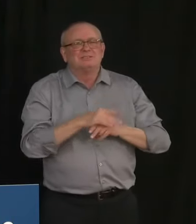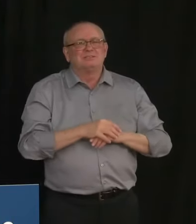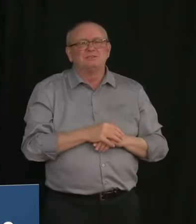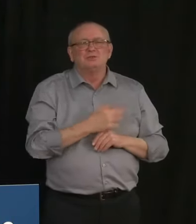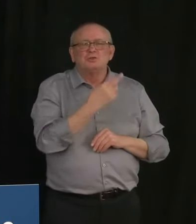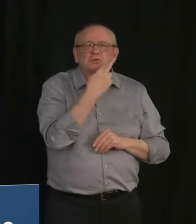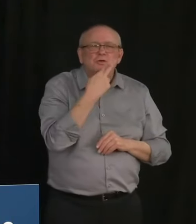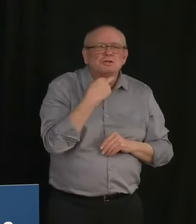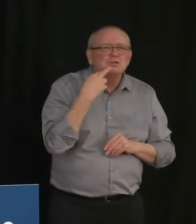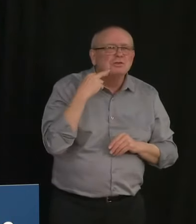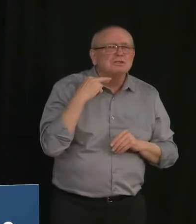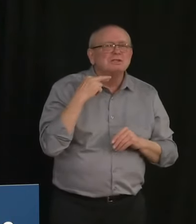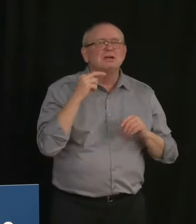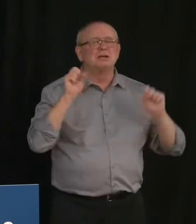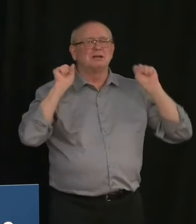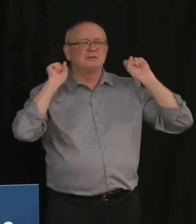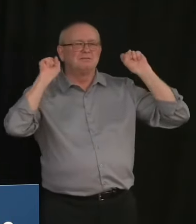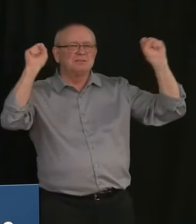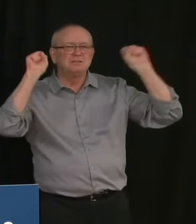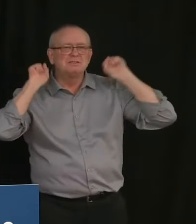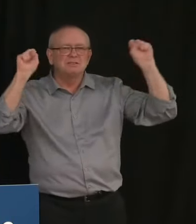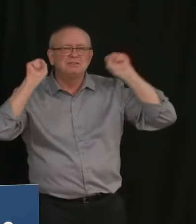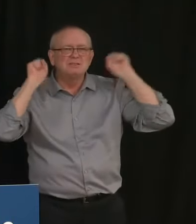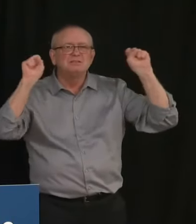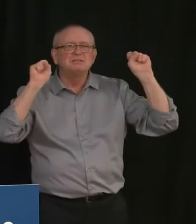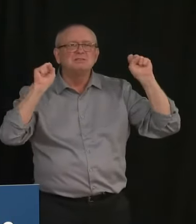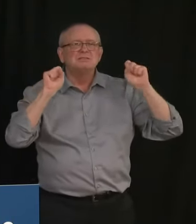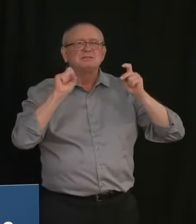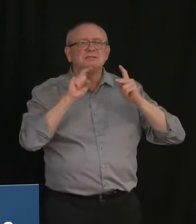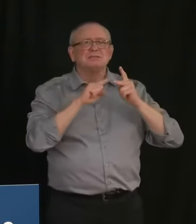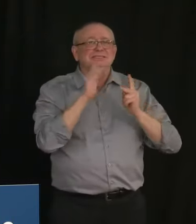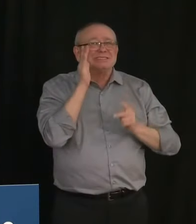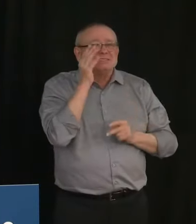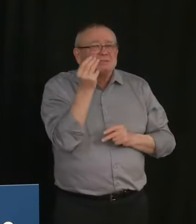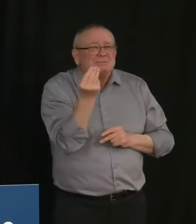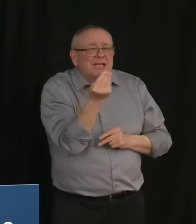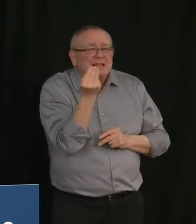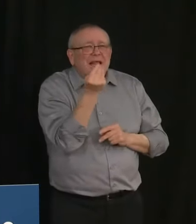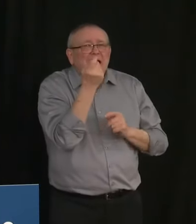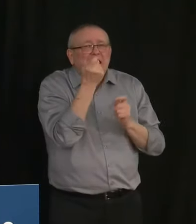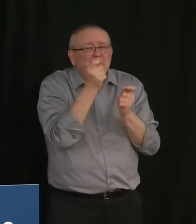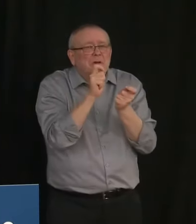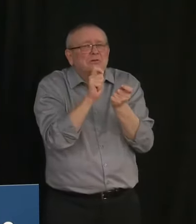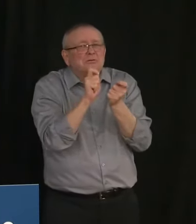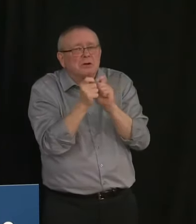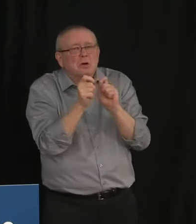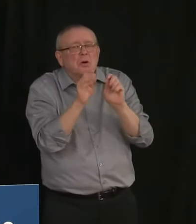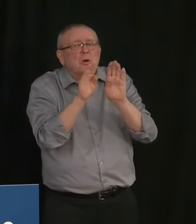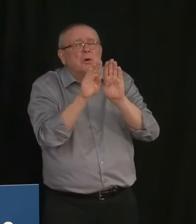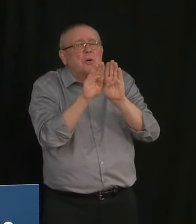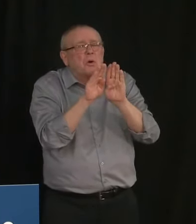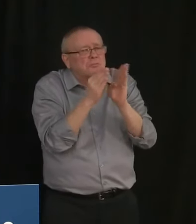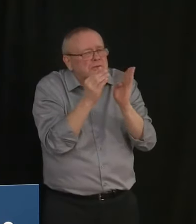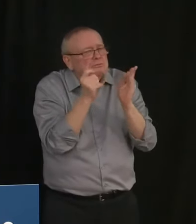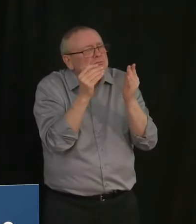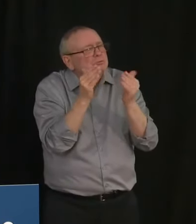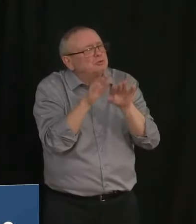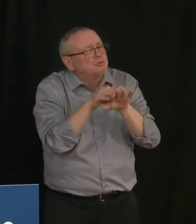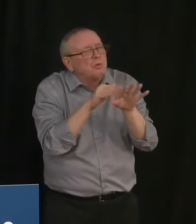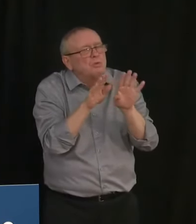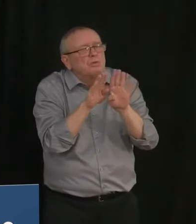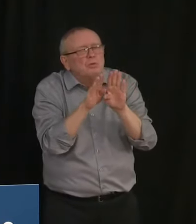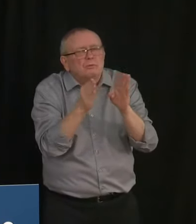and those sectors that will see some restrictions ease on Monday. It's important that we take a slow, phased approach